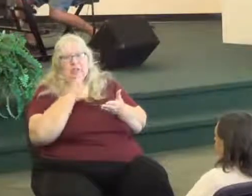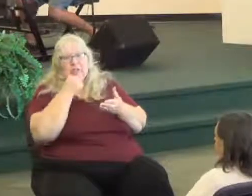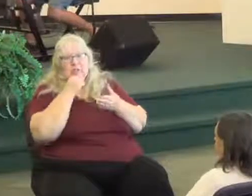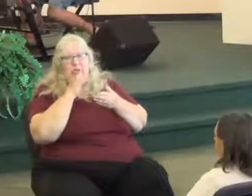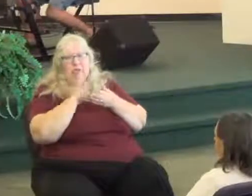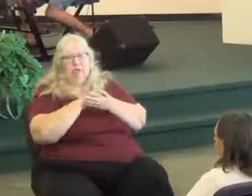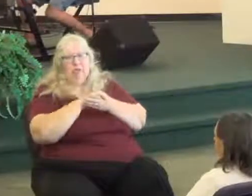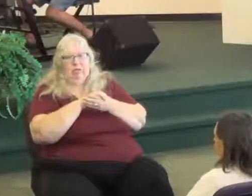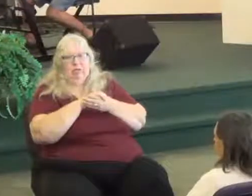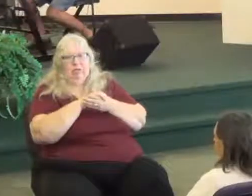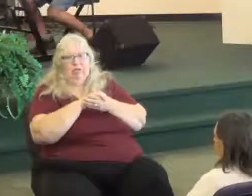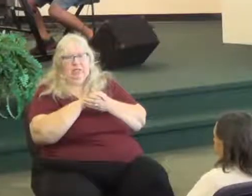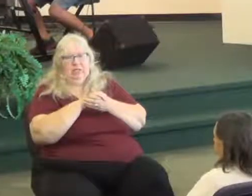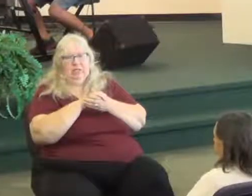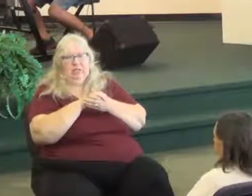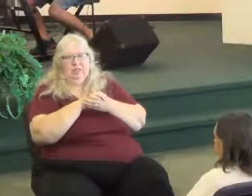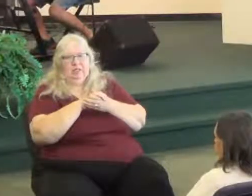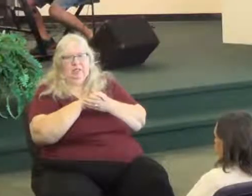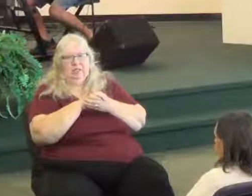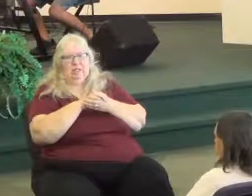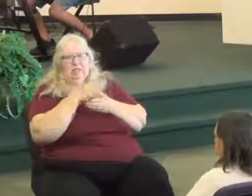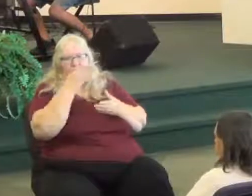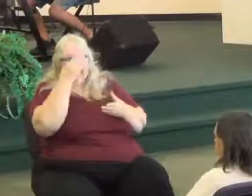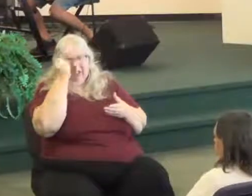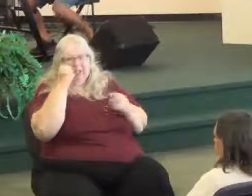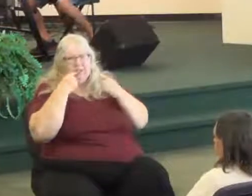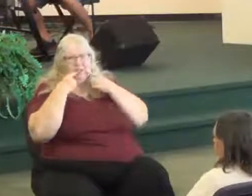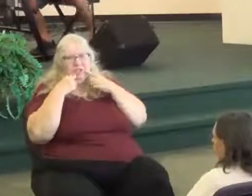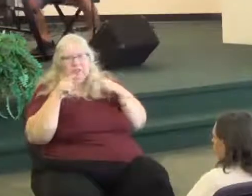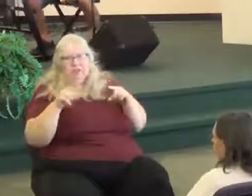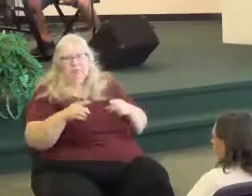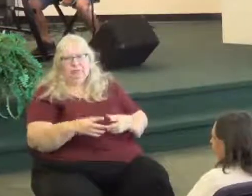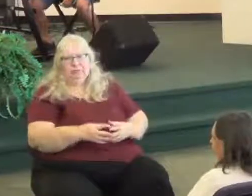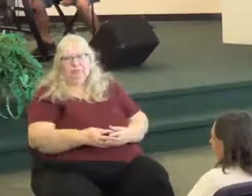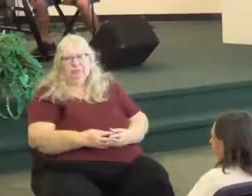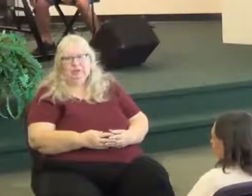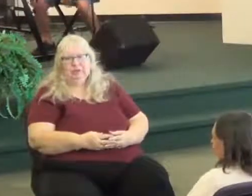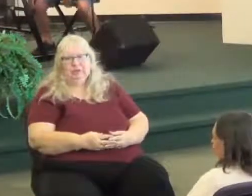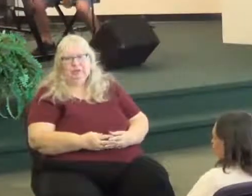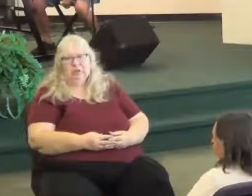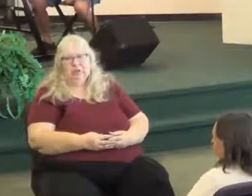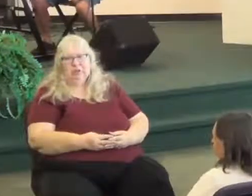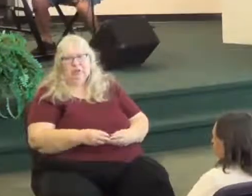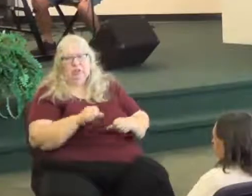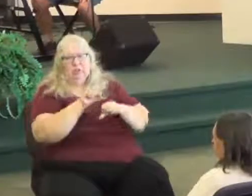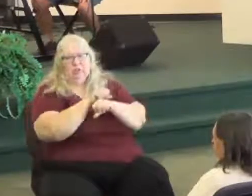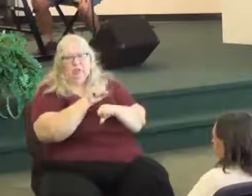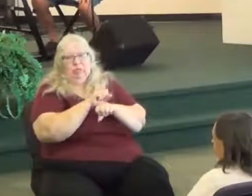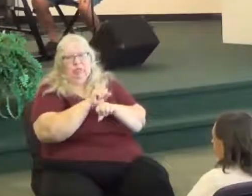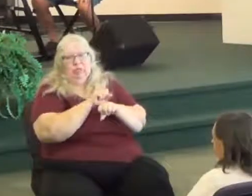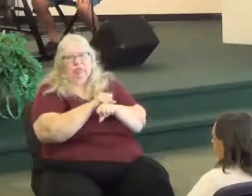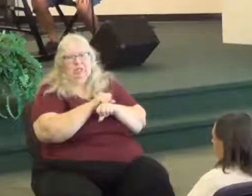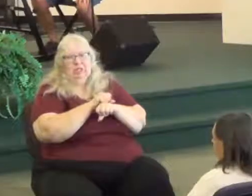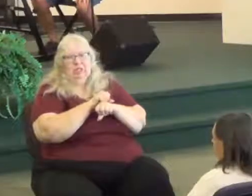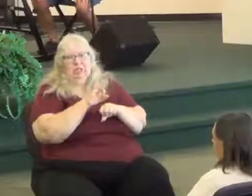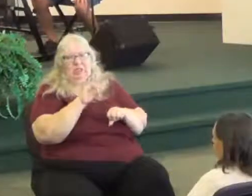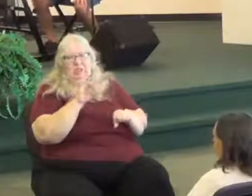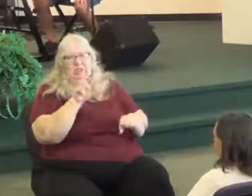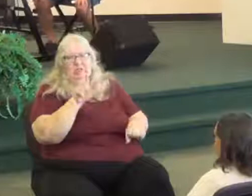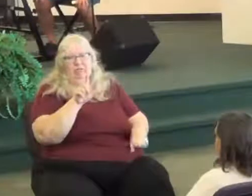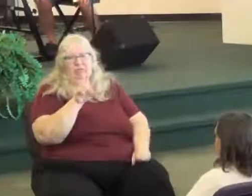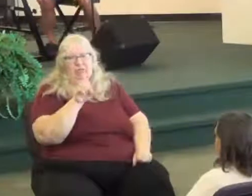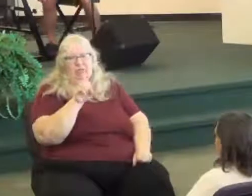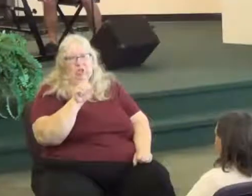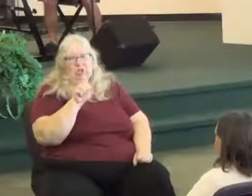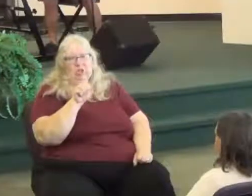excited about Adam, I forgot to do the announcements. We're going to work on the float at 2 o'clock. And we